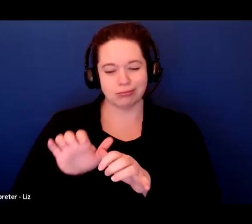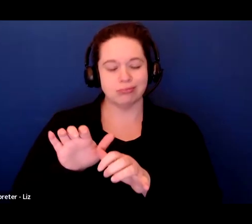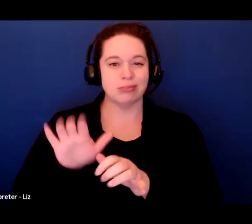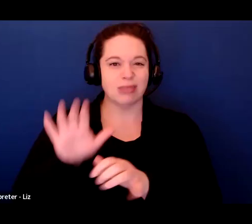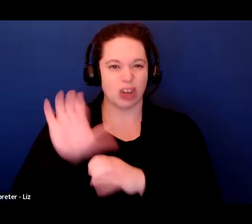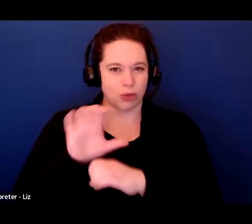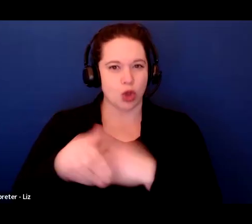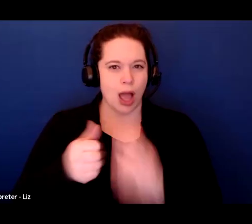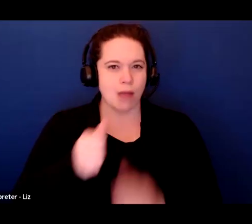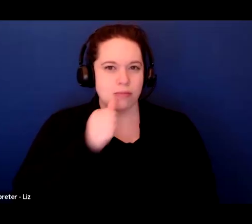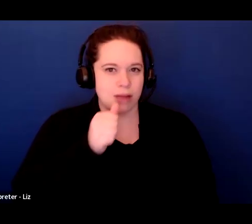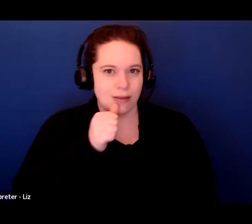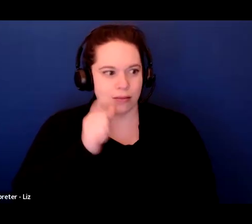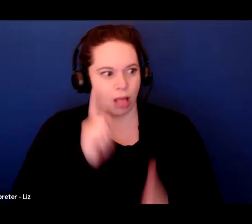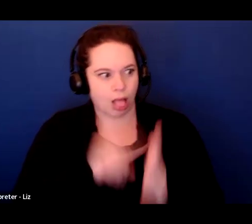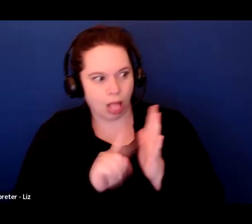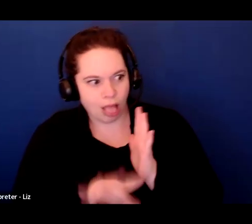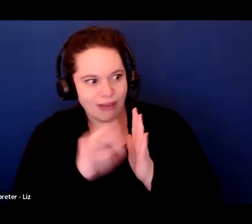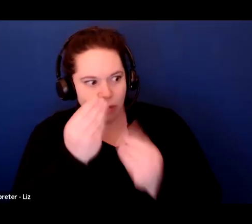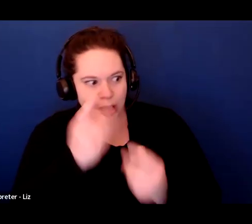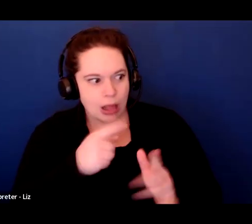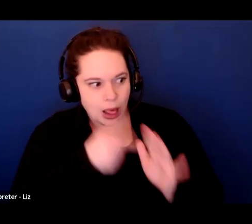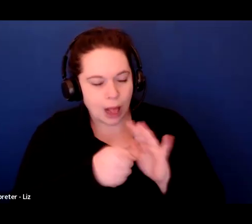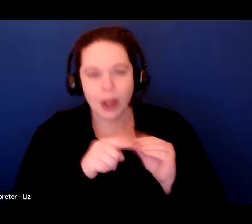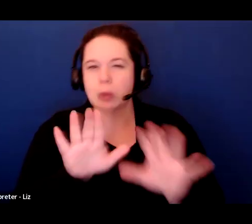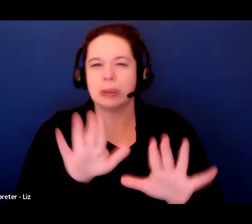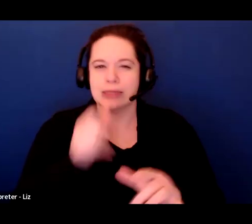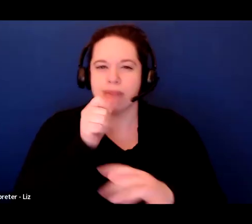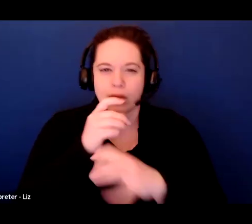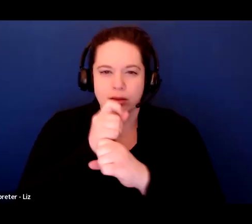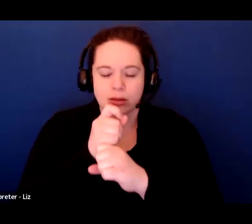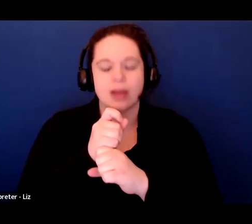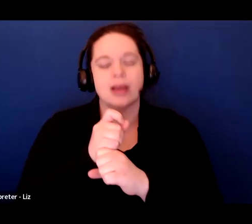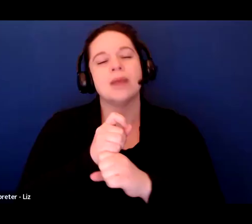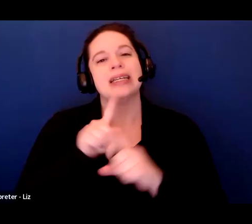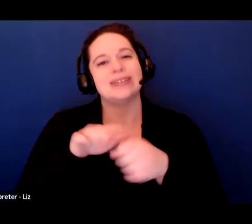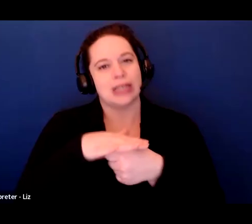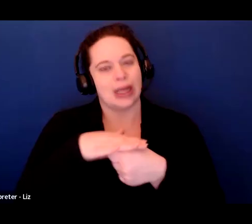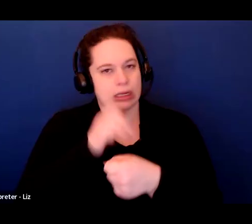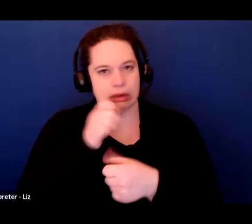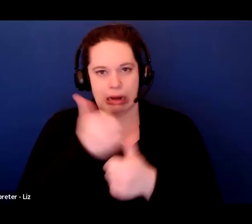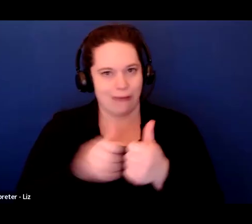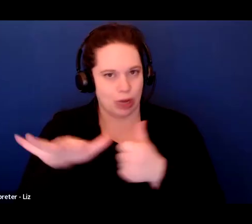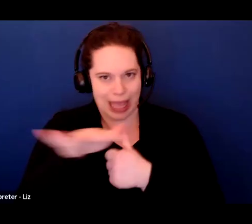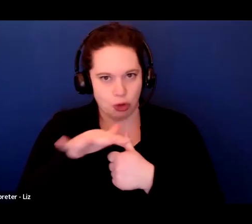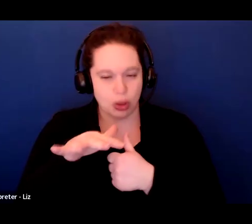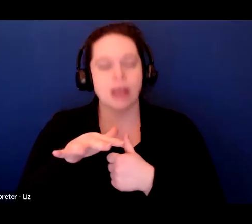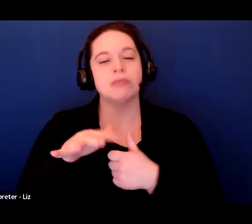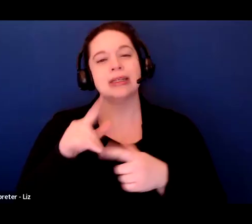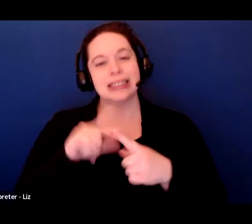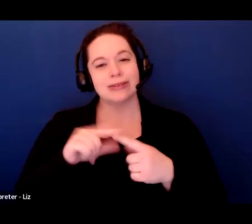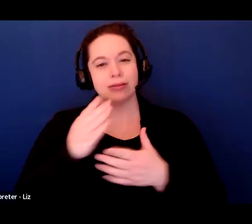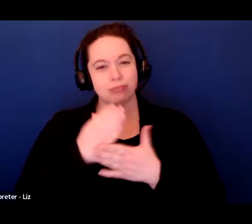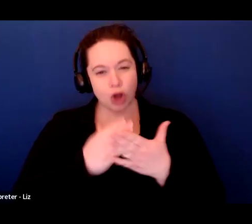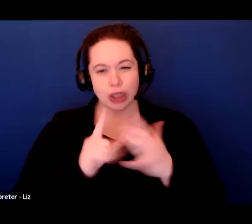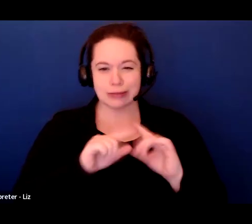about, somebody finding out information. But in different areas, it's not in every area, but in different parts,